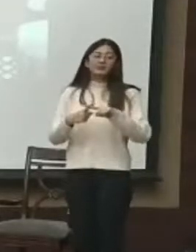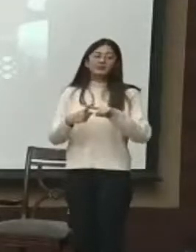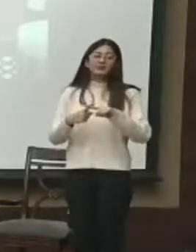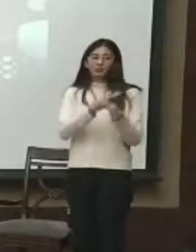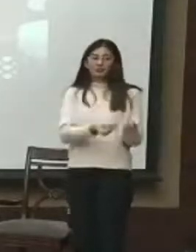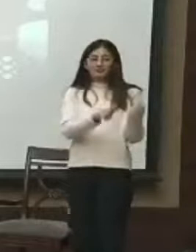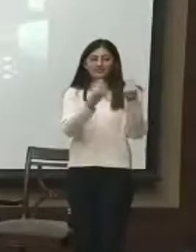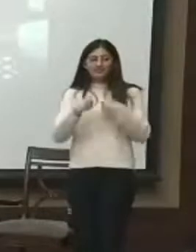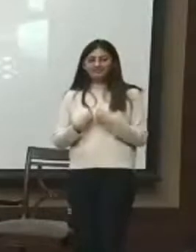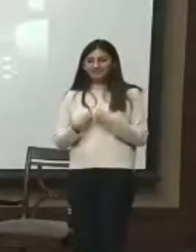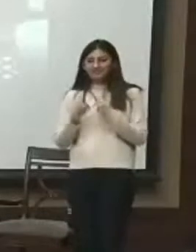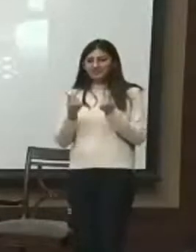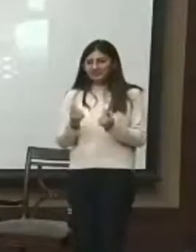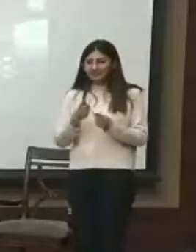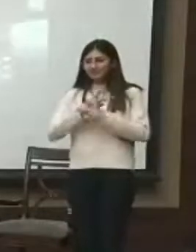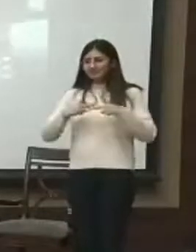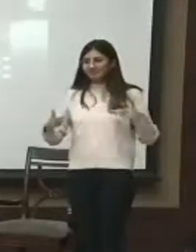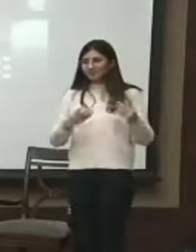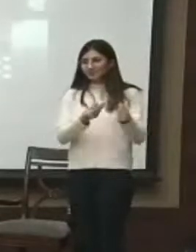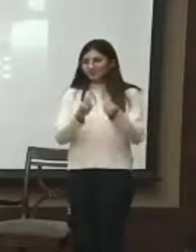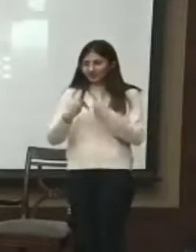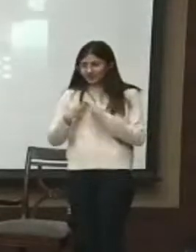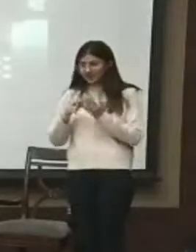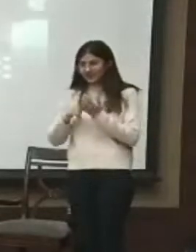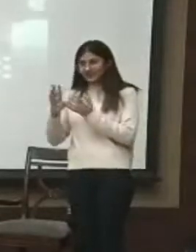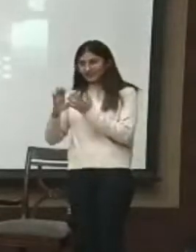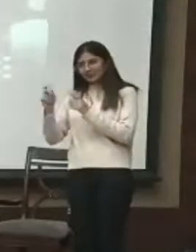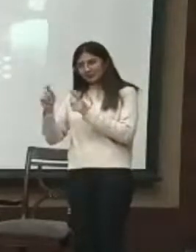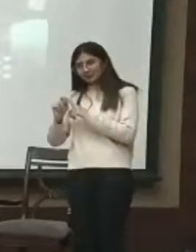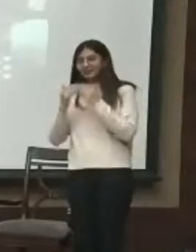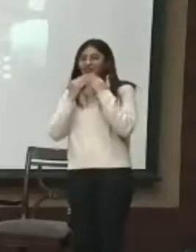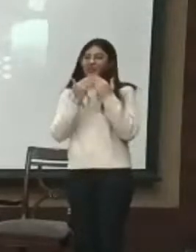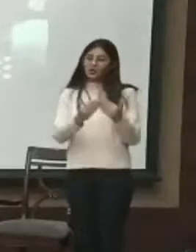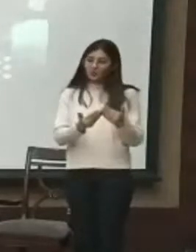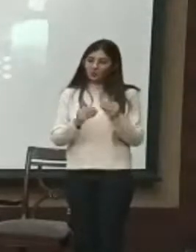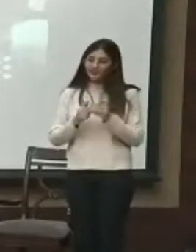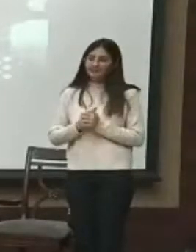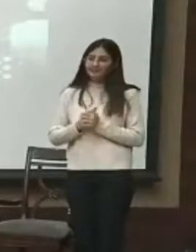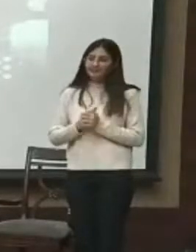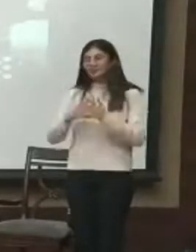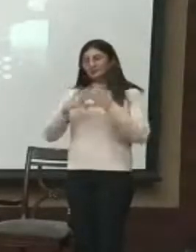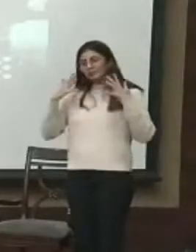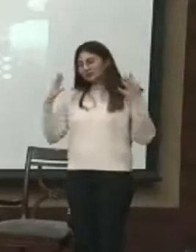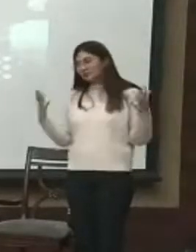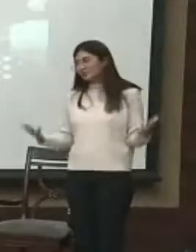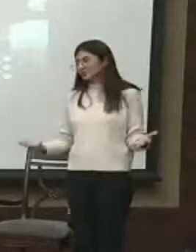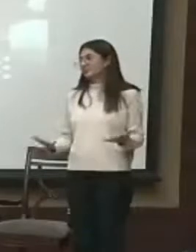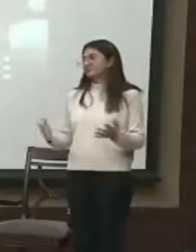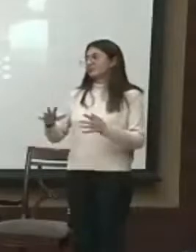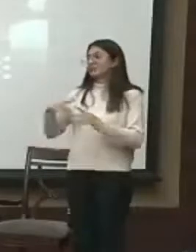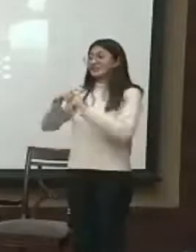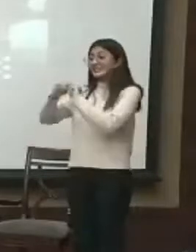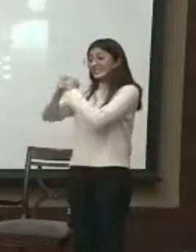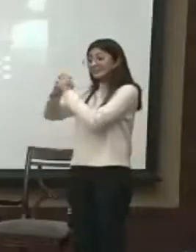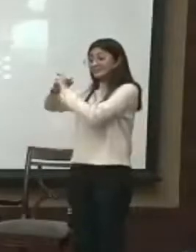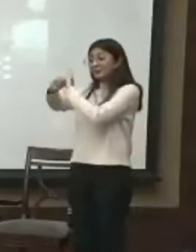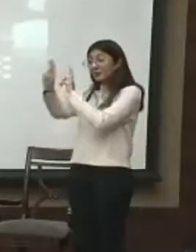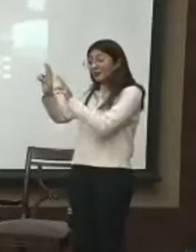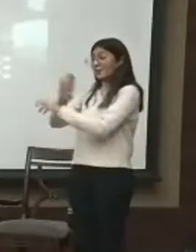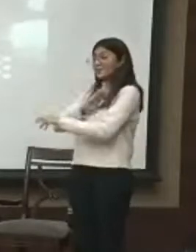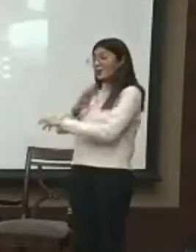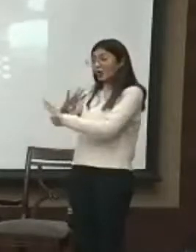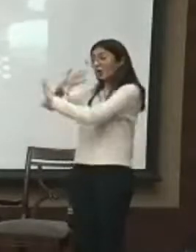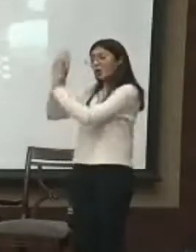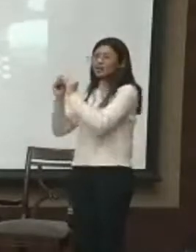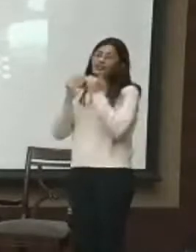royalty which comes from the book towards NCP-EDP. Thank you so much from the entire NCP-EDP team, the board, and